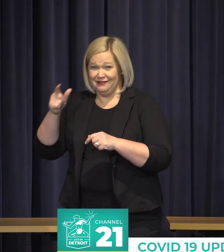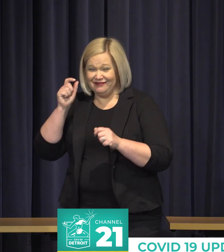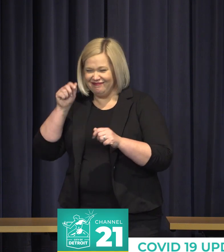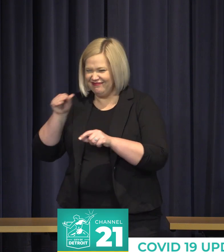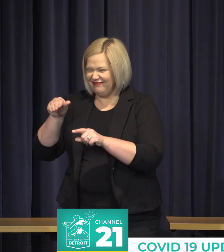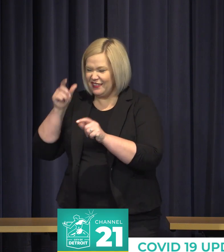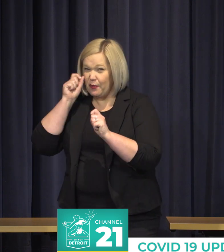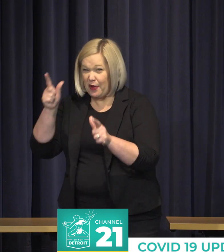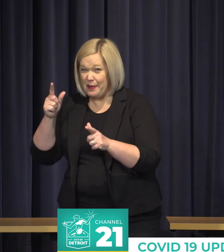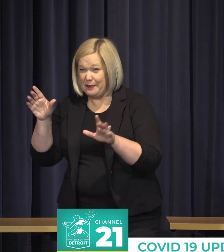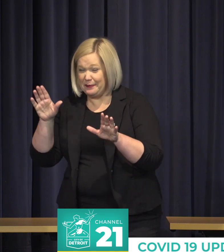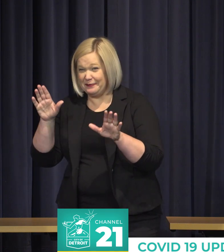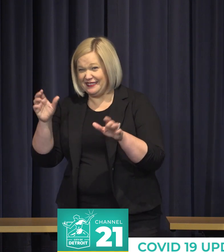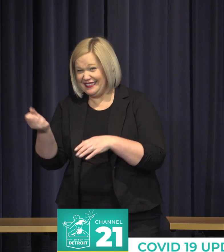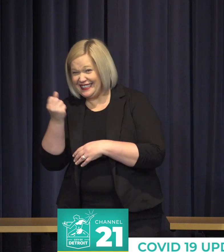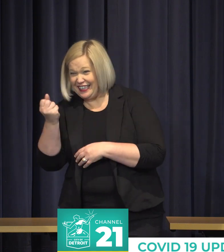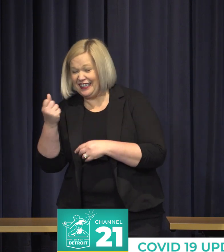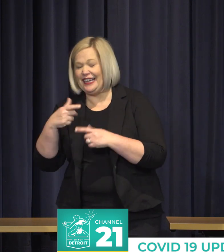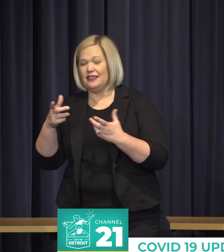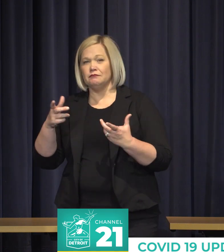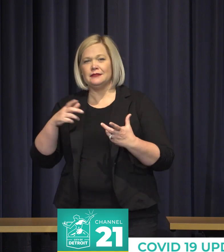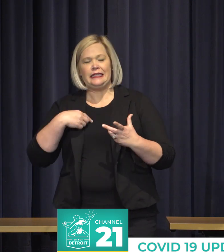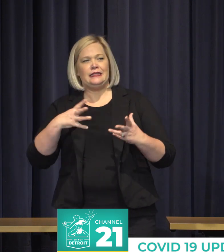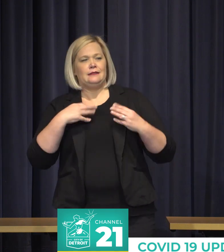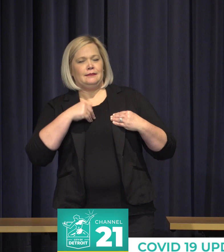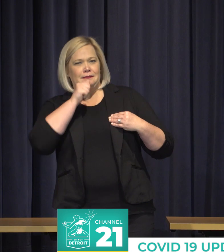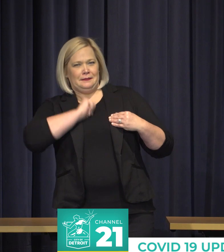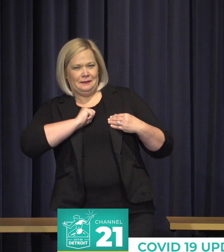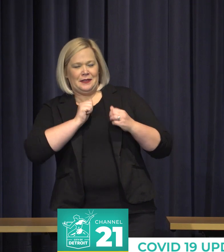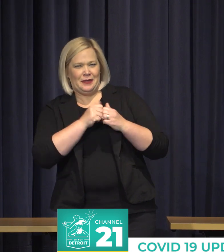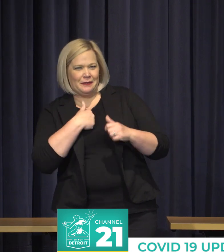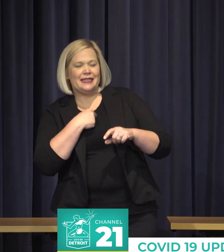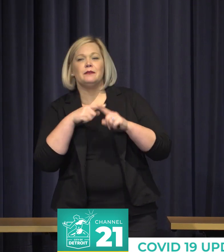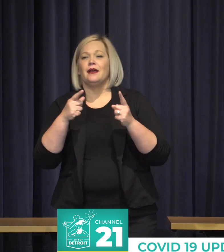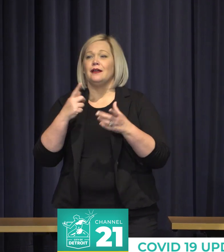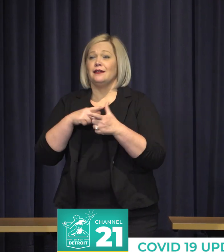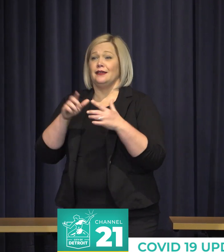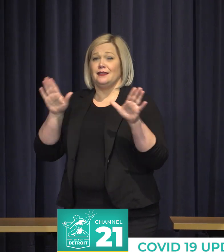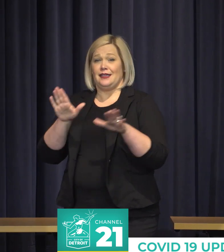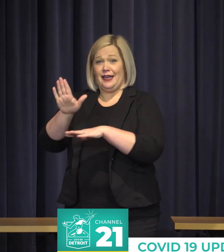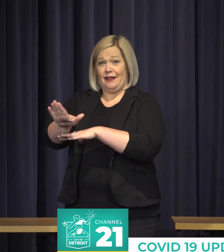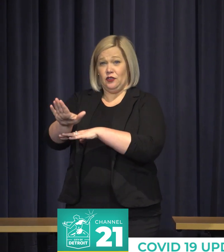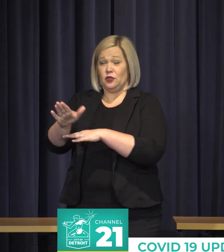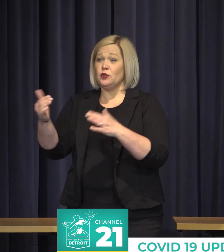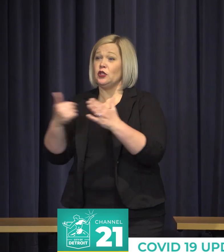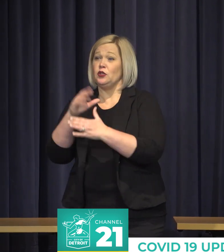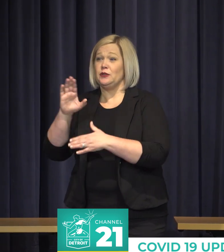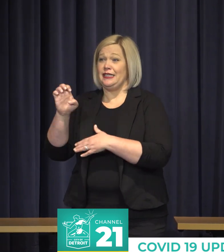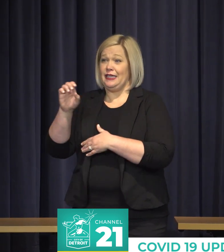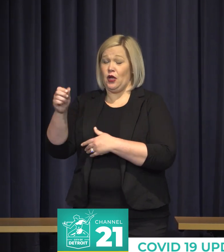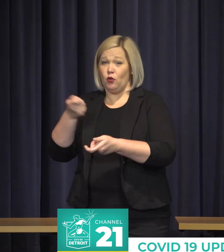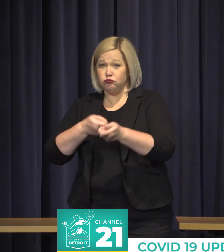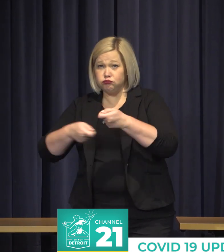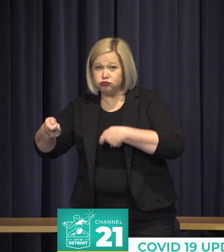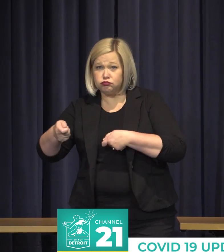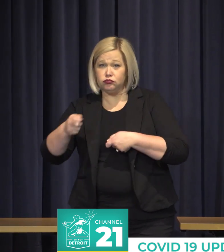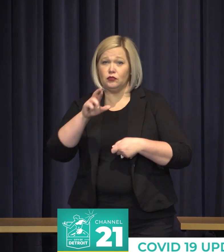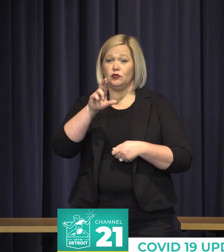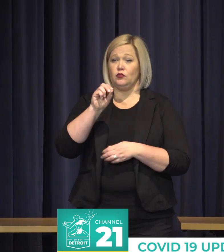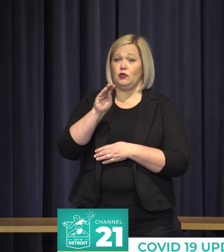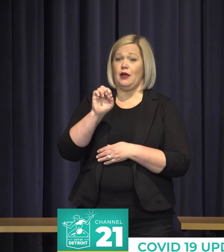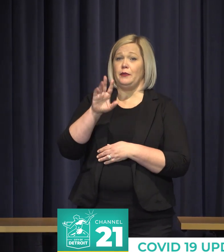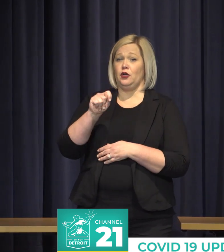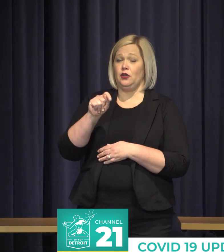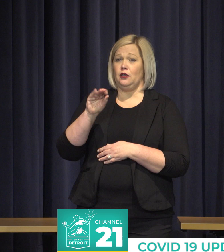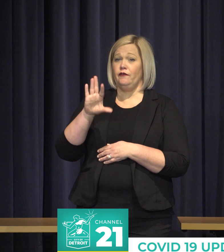got over that pretty well. And by the Sunday afternoon, the new CEO coming in, Robert Ford, and we